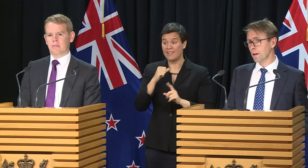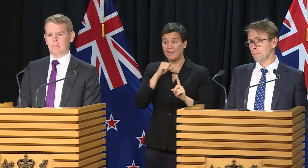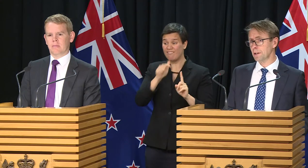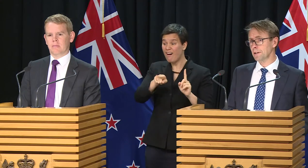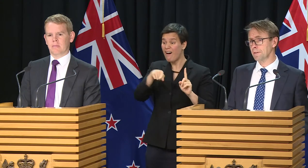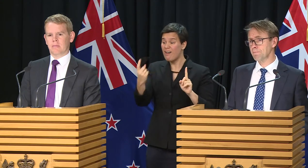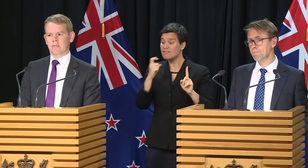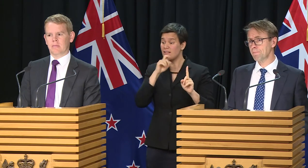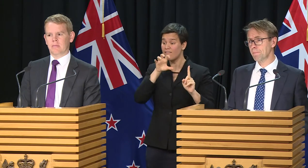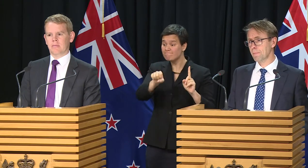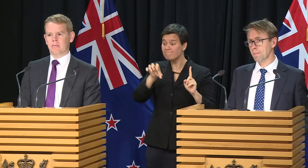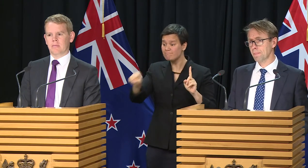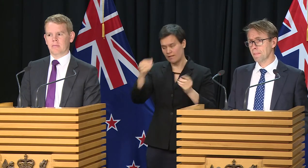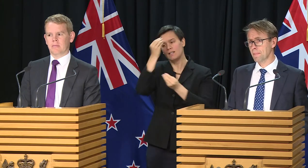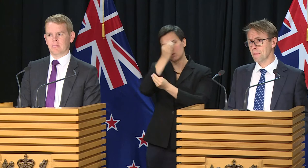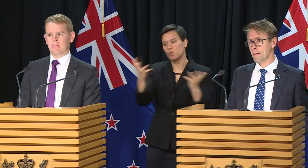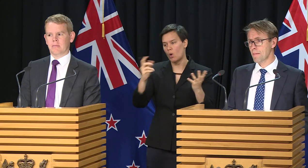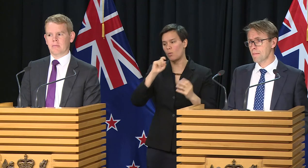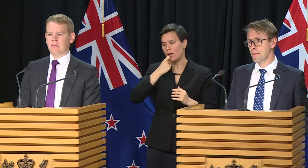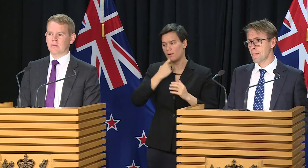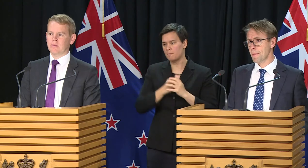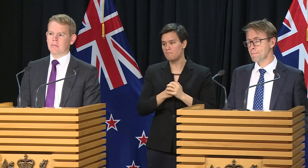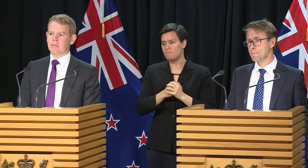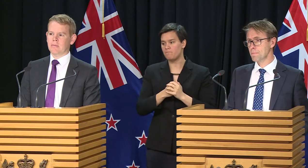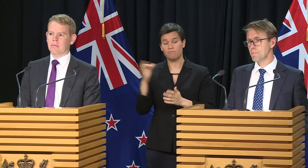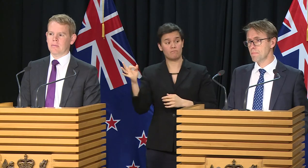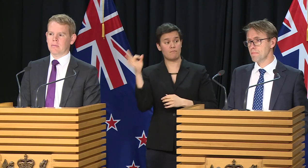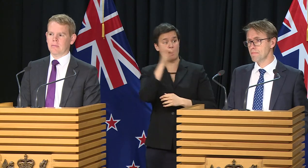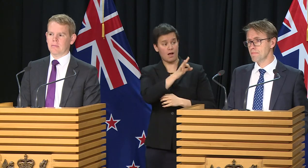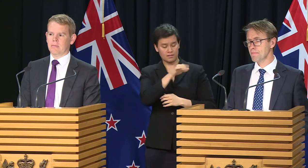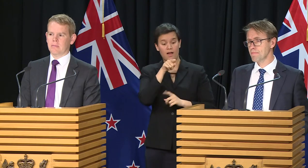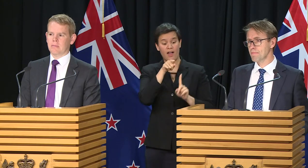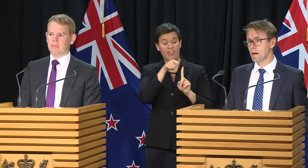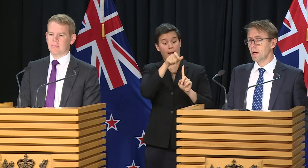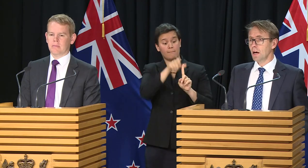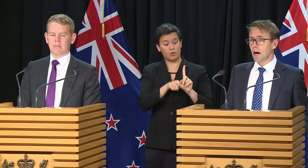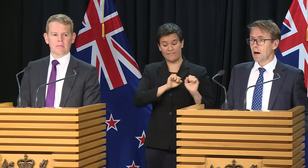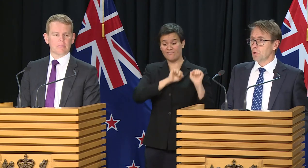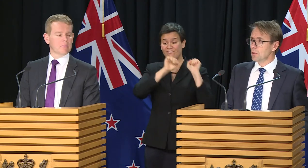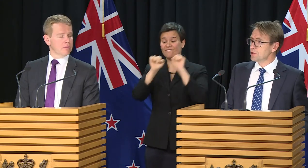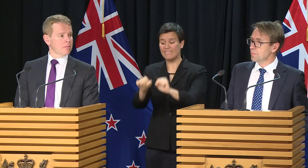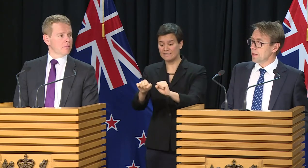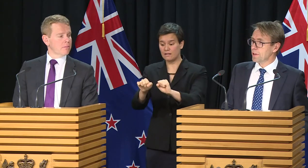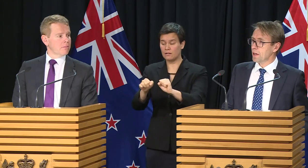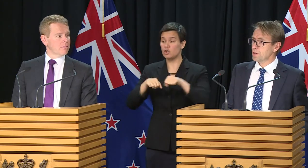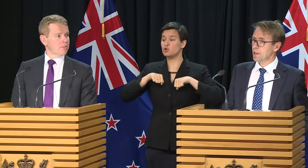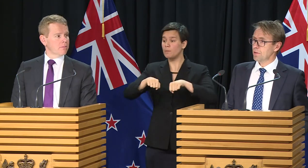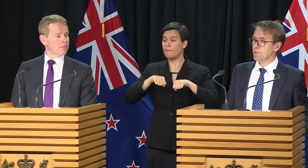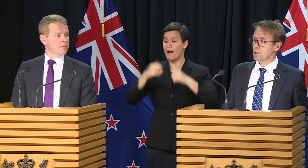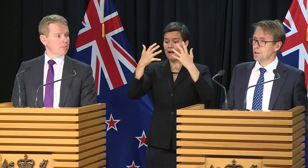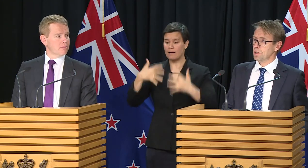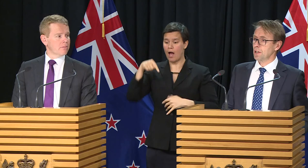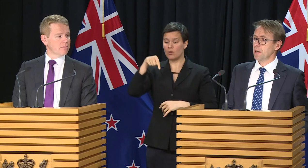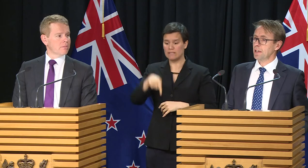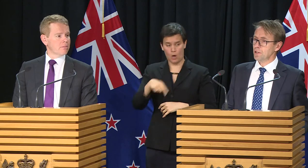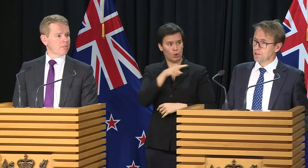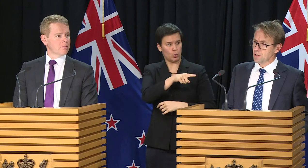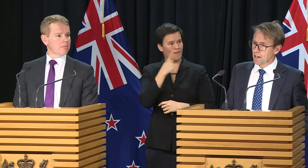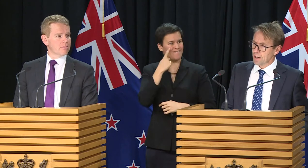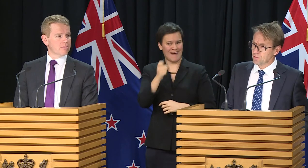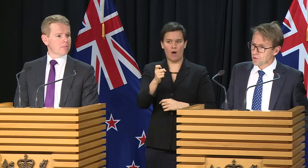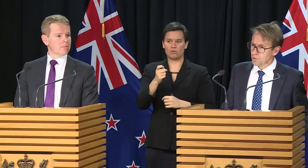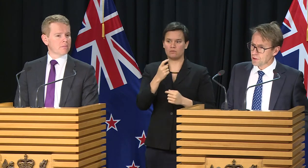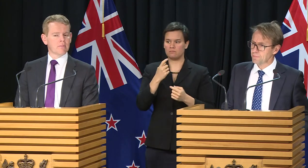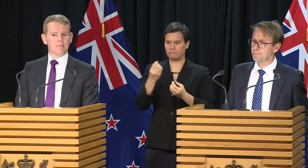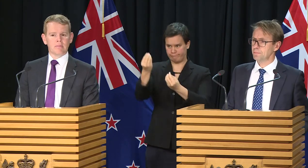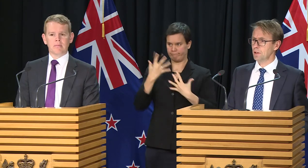report that immediately. When did the ministry learn about the countdown visit? We learnt about the countdown visit late